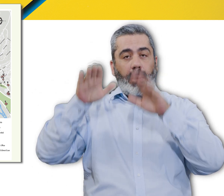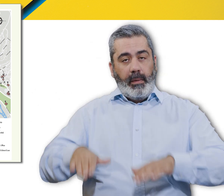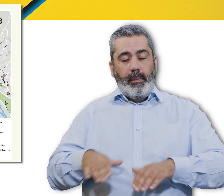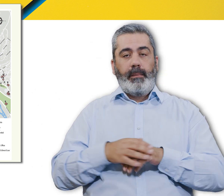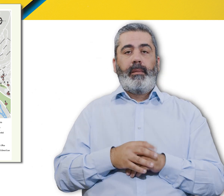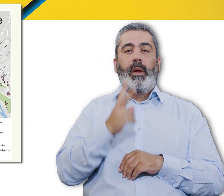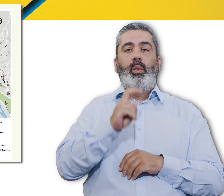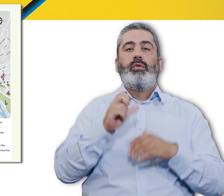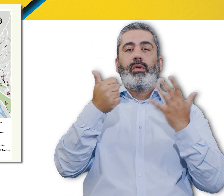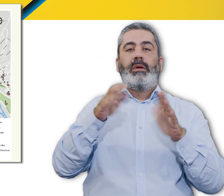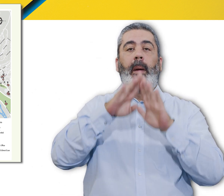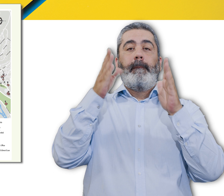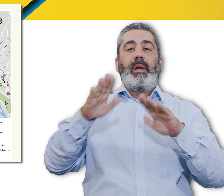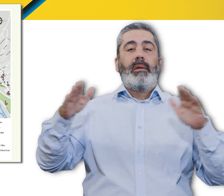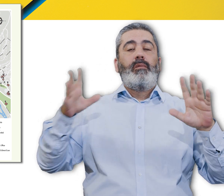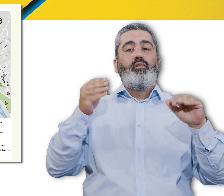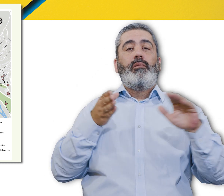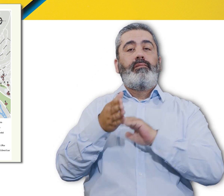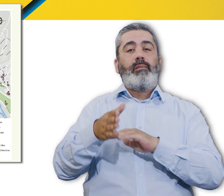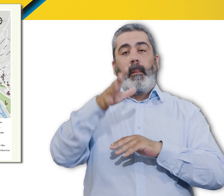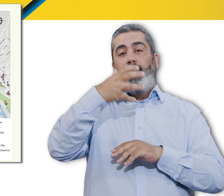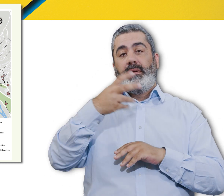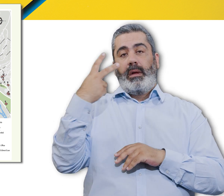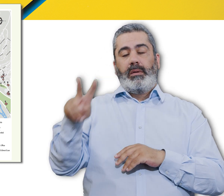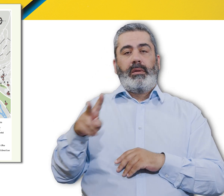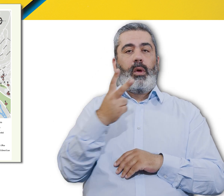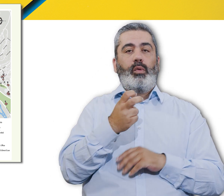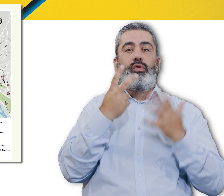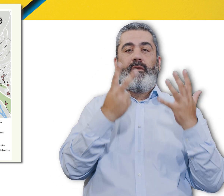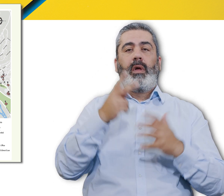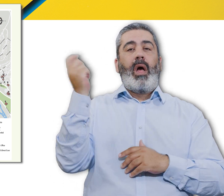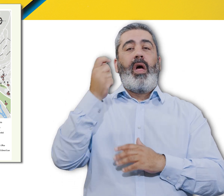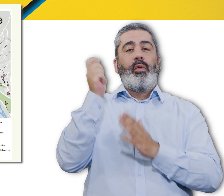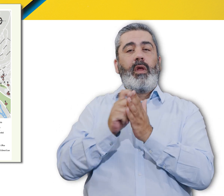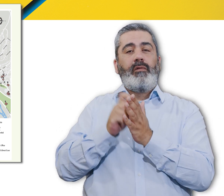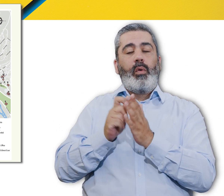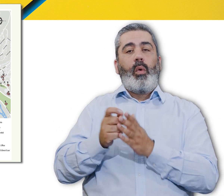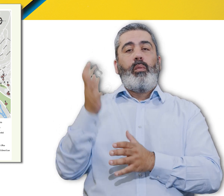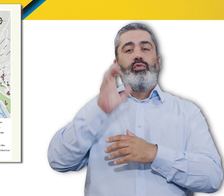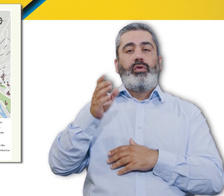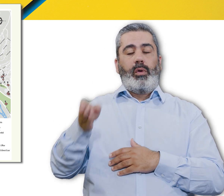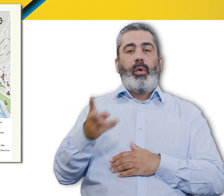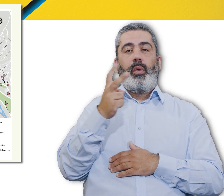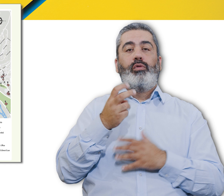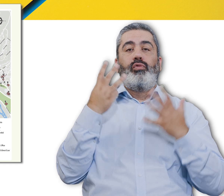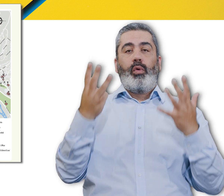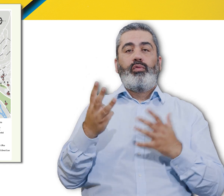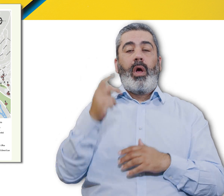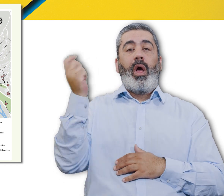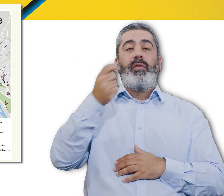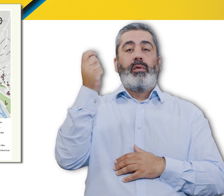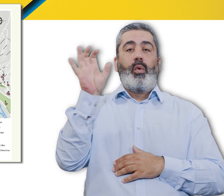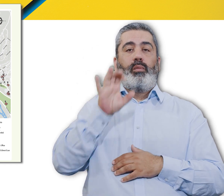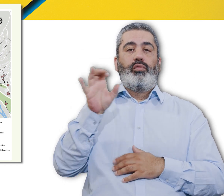Tect. 24. Dervish Chambers. 25. Leaden Mosque. 26. Gate of